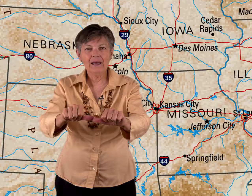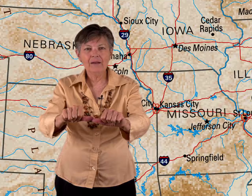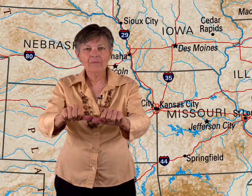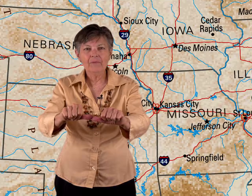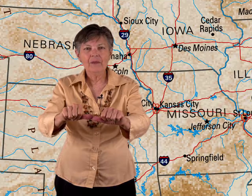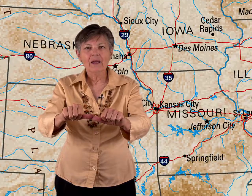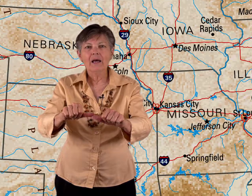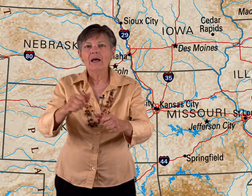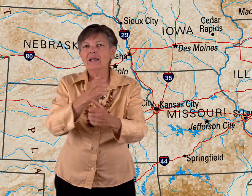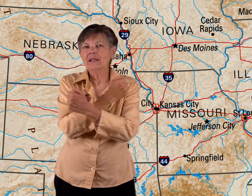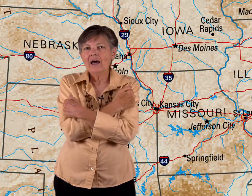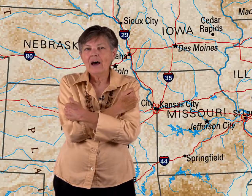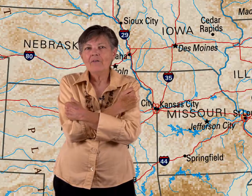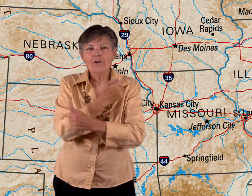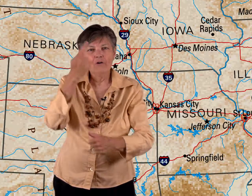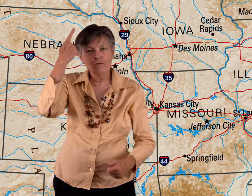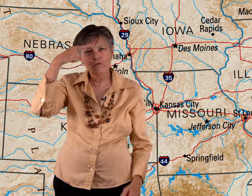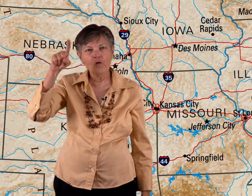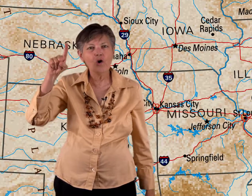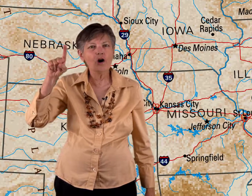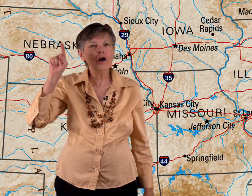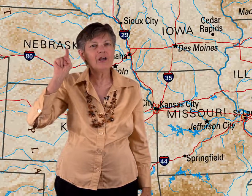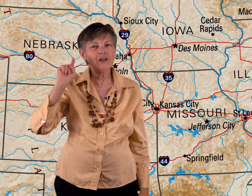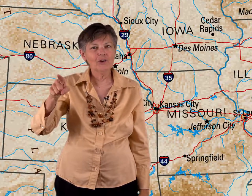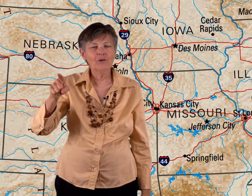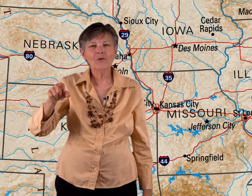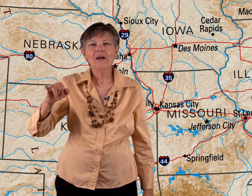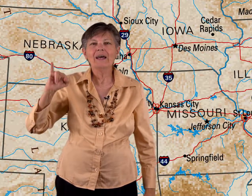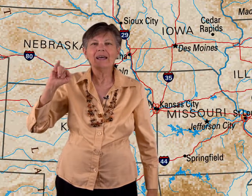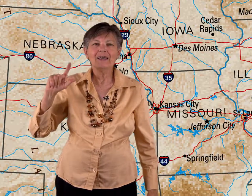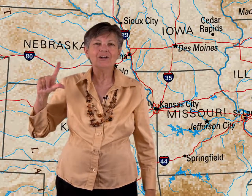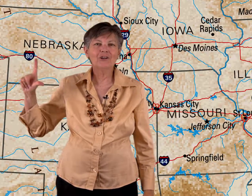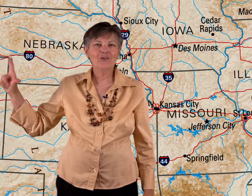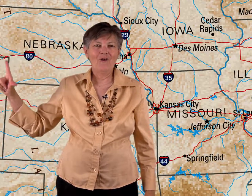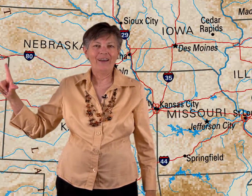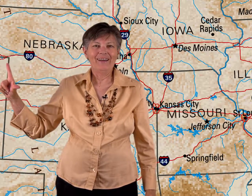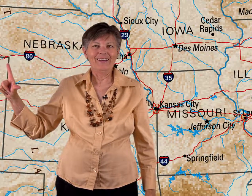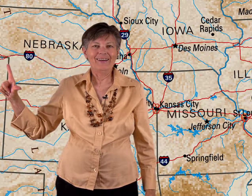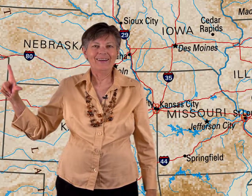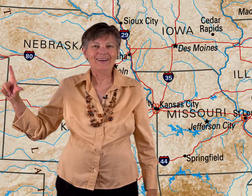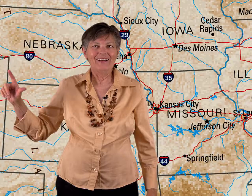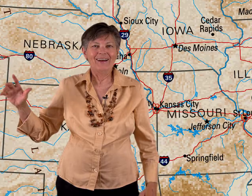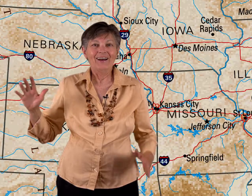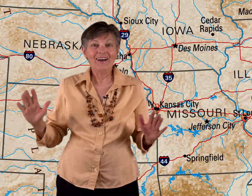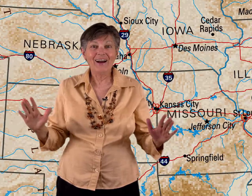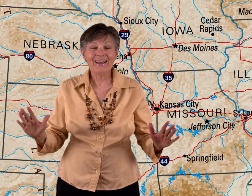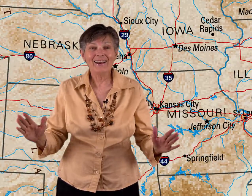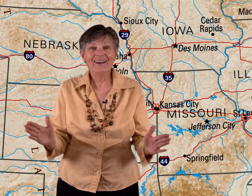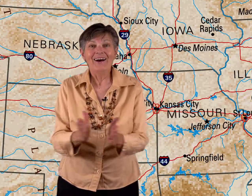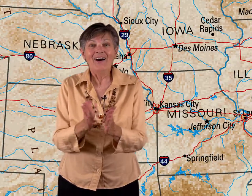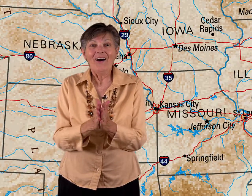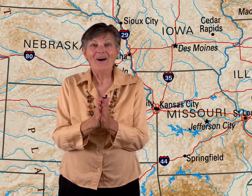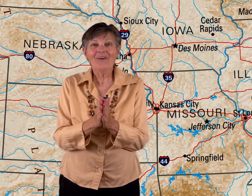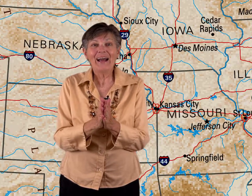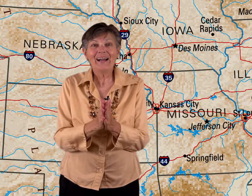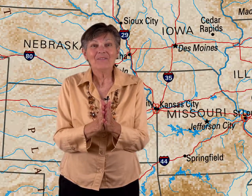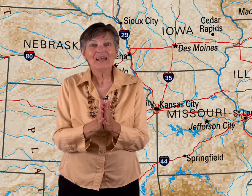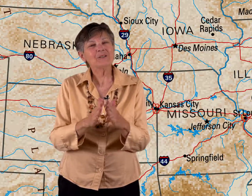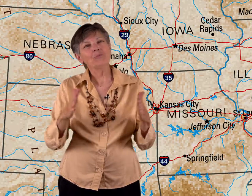abiding love for you, Illinois. Got it? All right. It's a